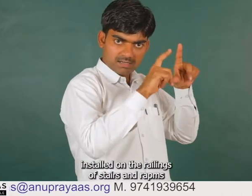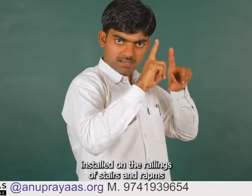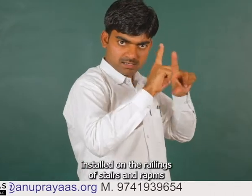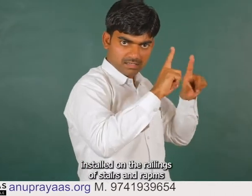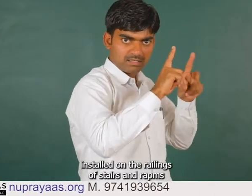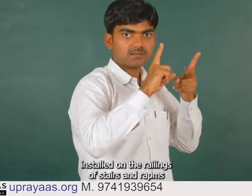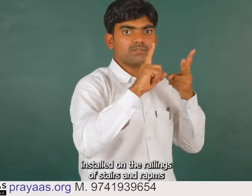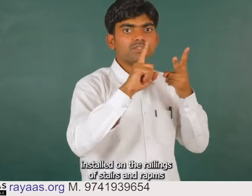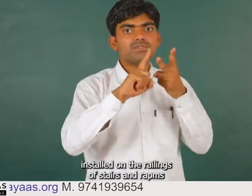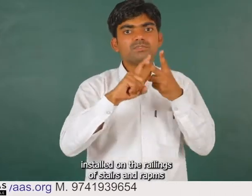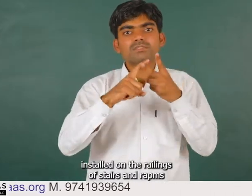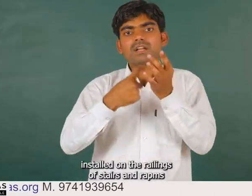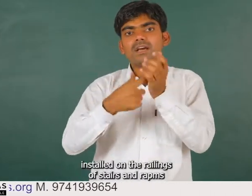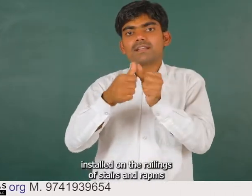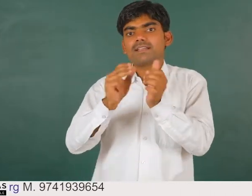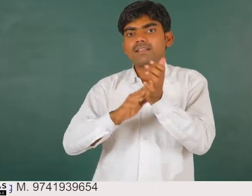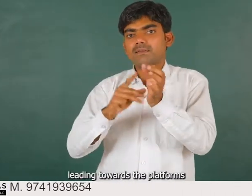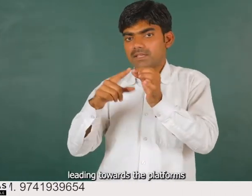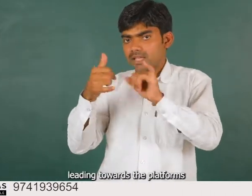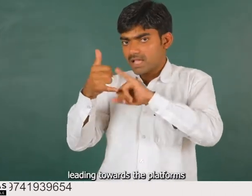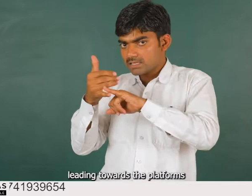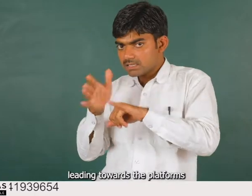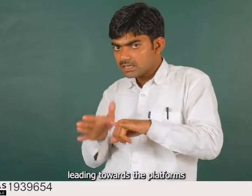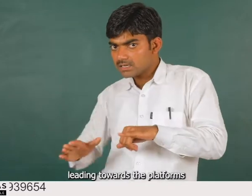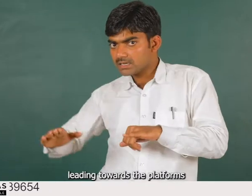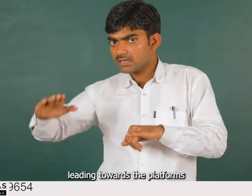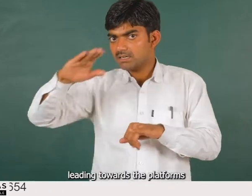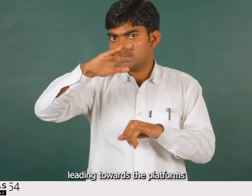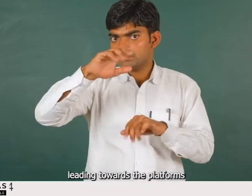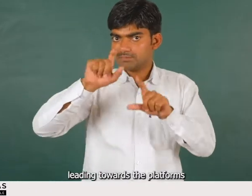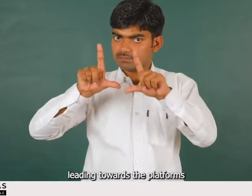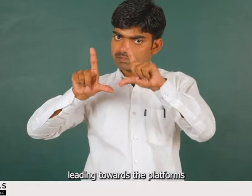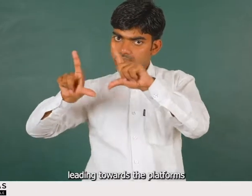and ramps leading towards the platforms.